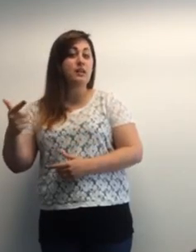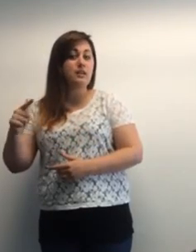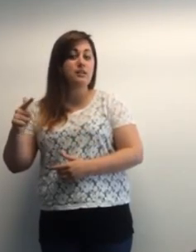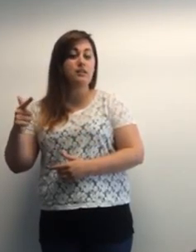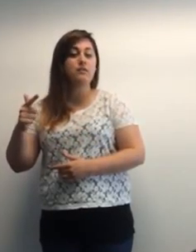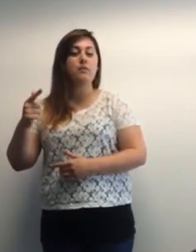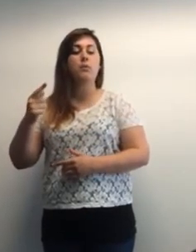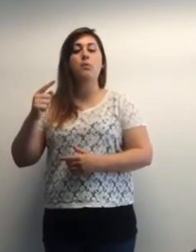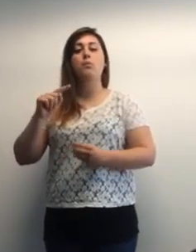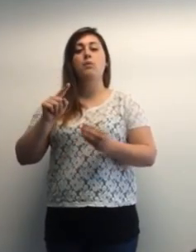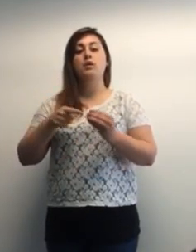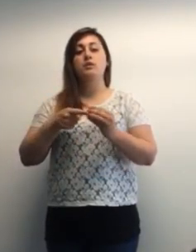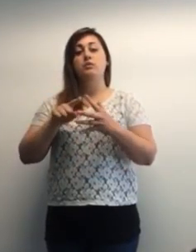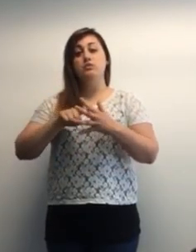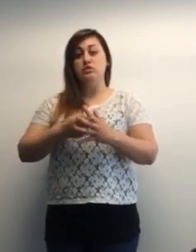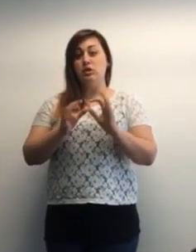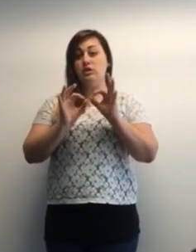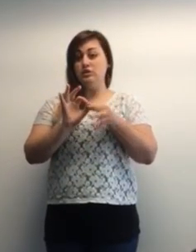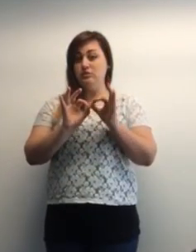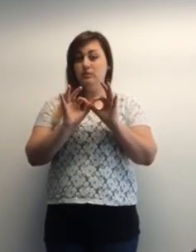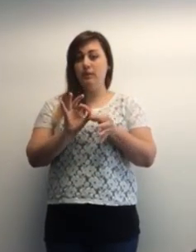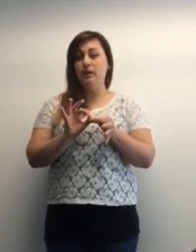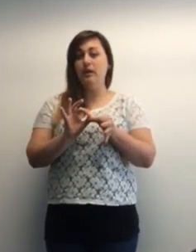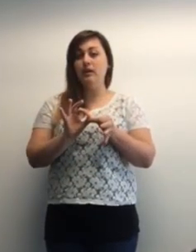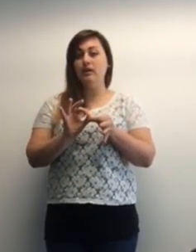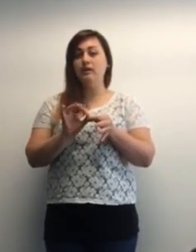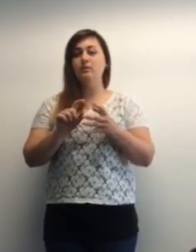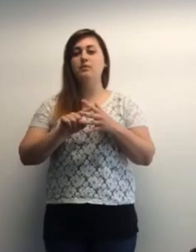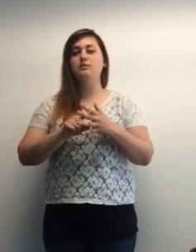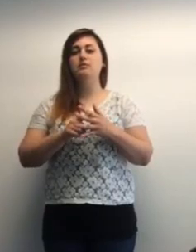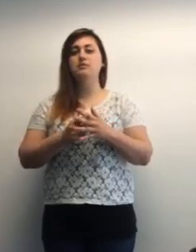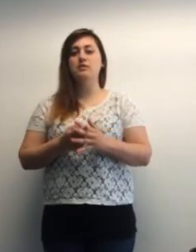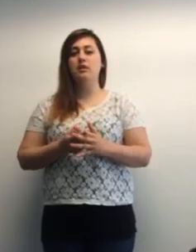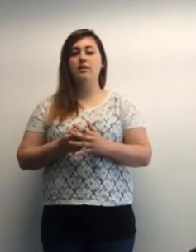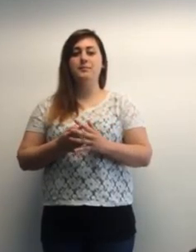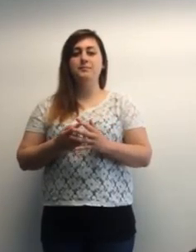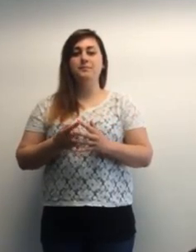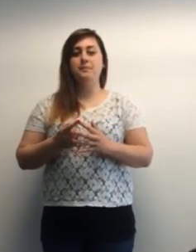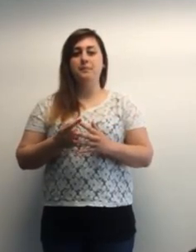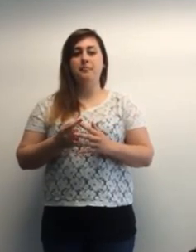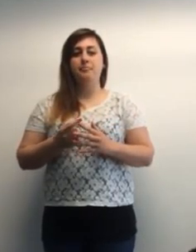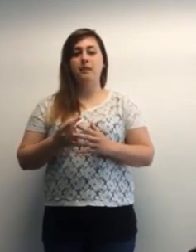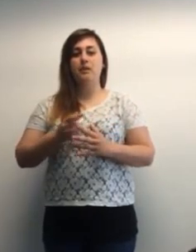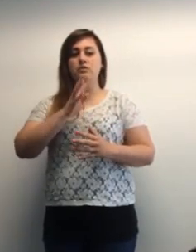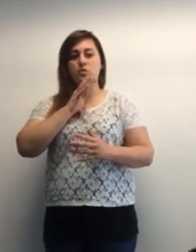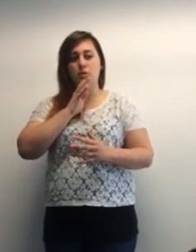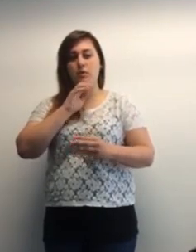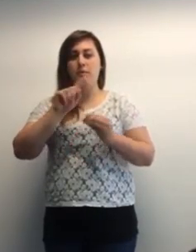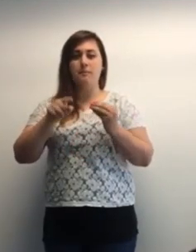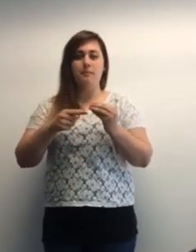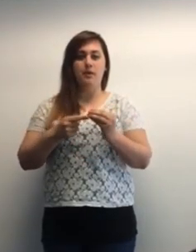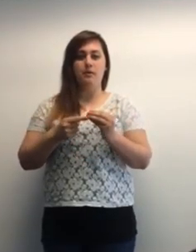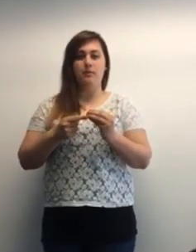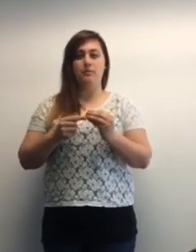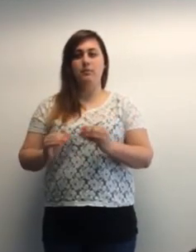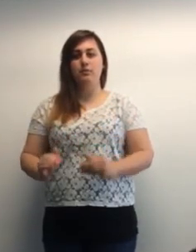of our life, something that we're really good at, but because we're still learning ASL and we haven't mastered ASL yet, now we're going to throw you into interpreting, you're